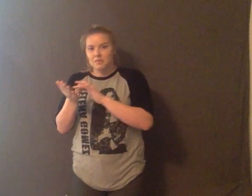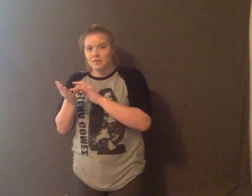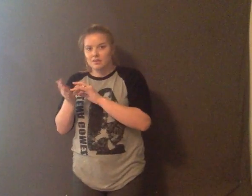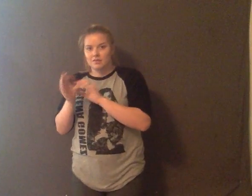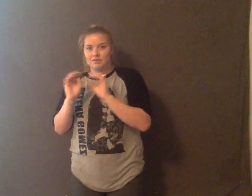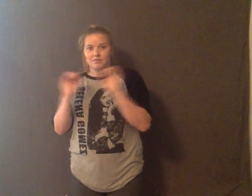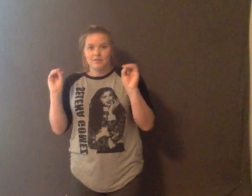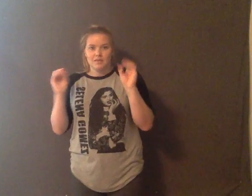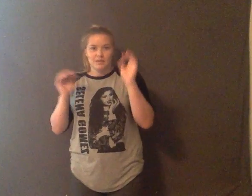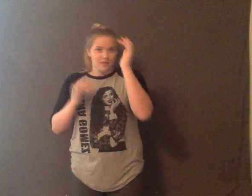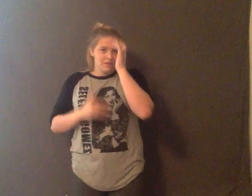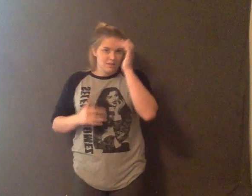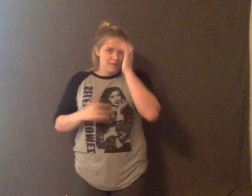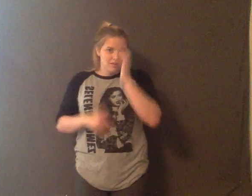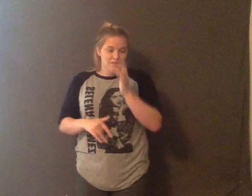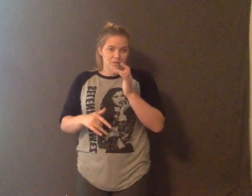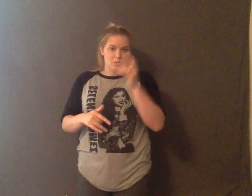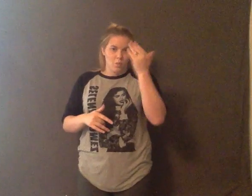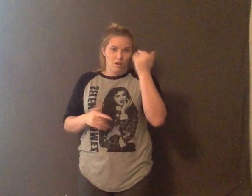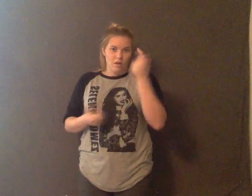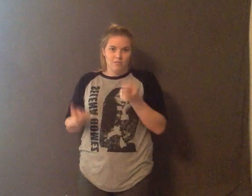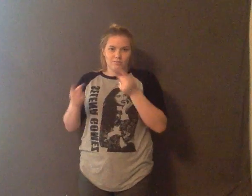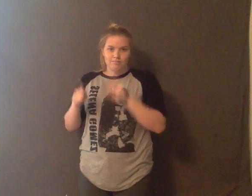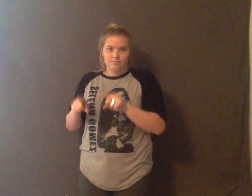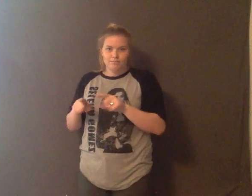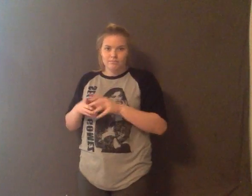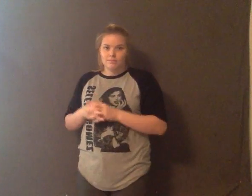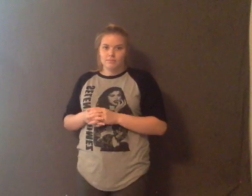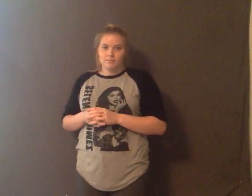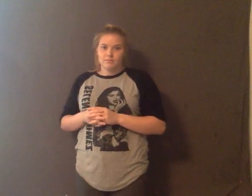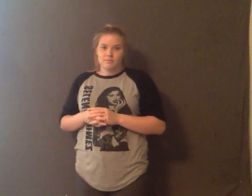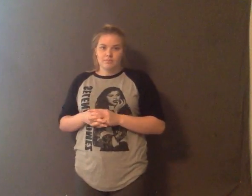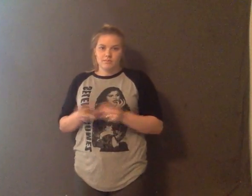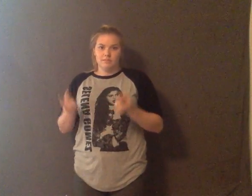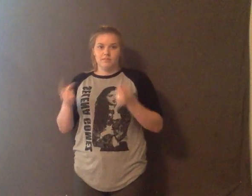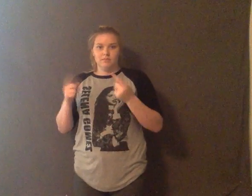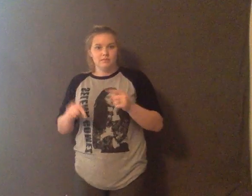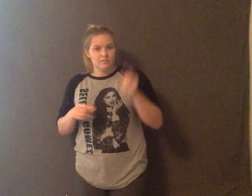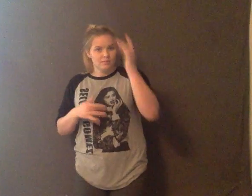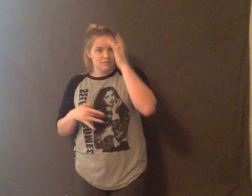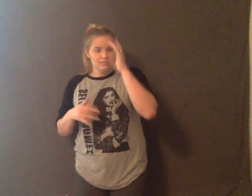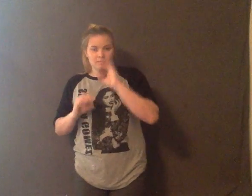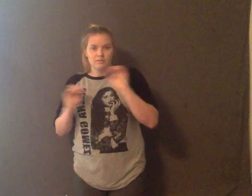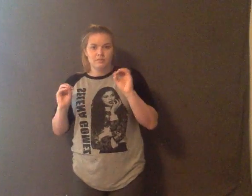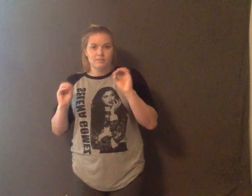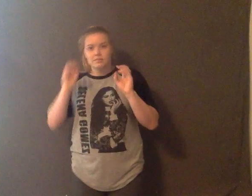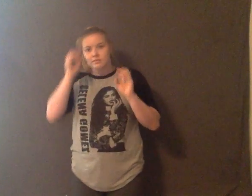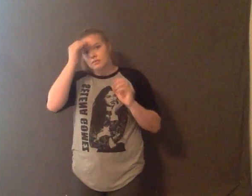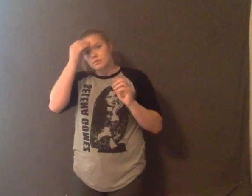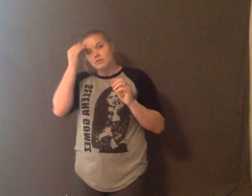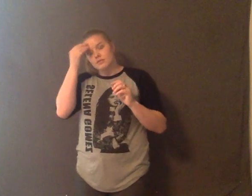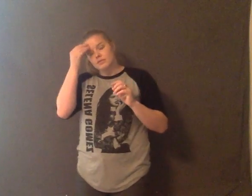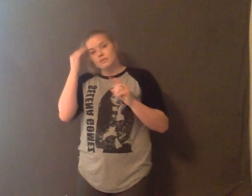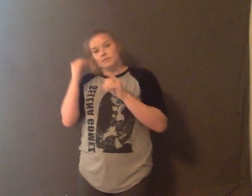the disease causation, or you get these procedures that have nothing to do with disease causation. It's a deception to say this pill will help